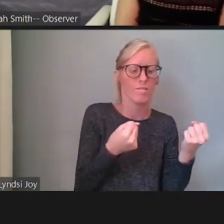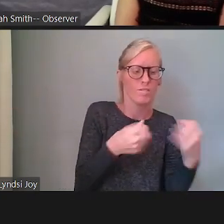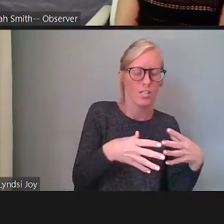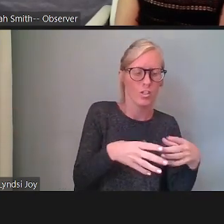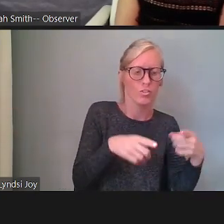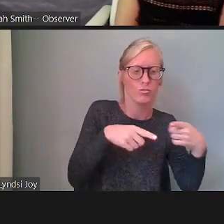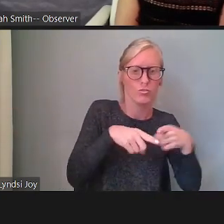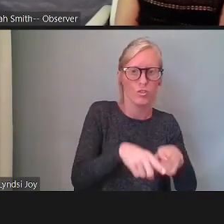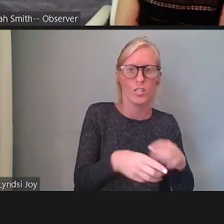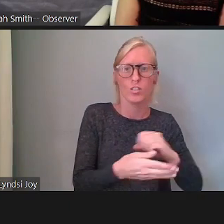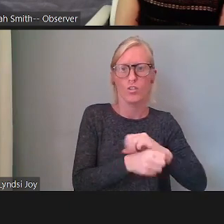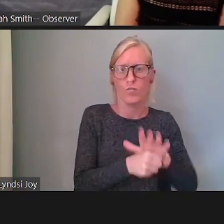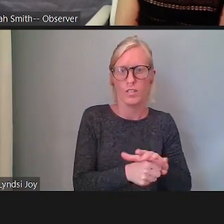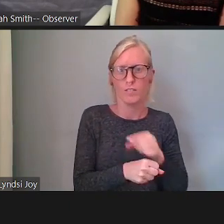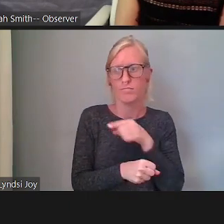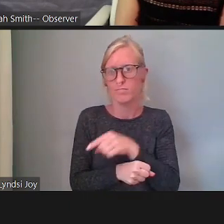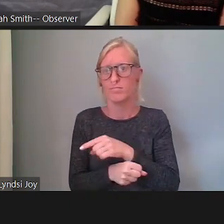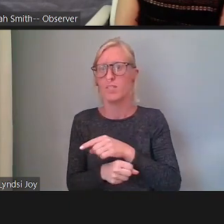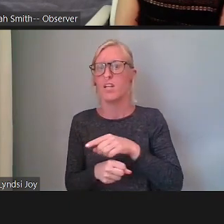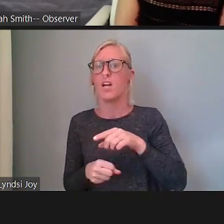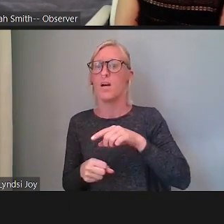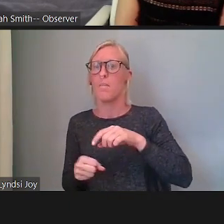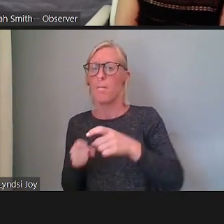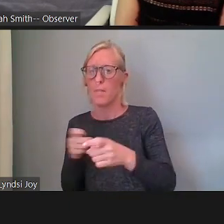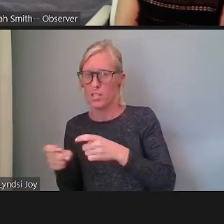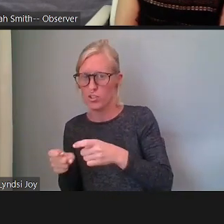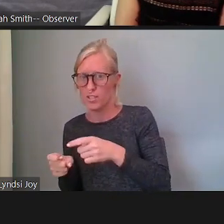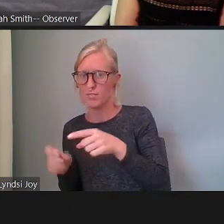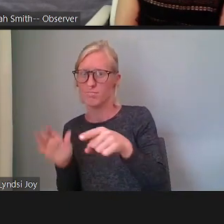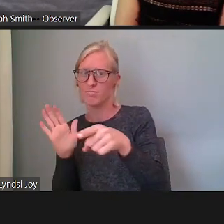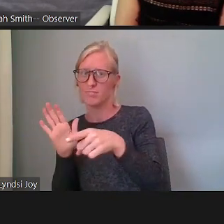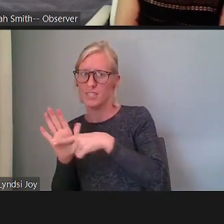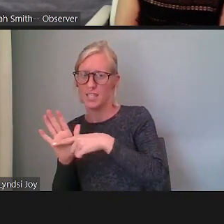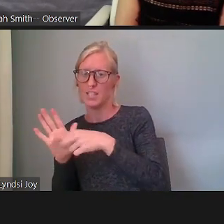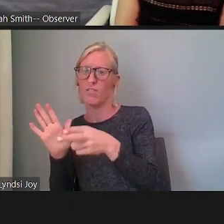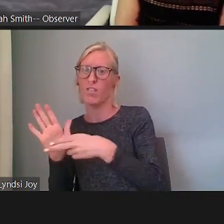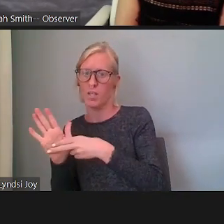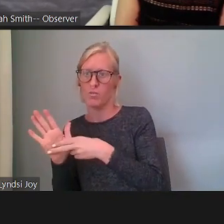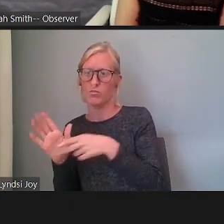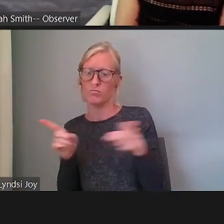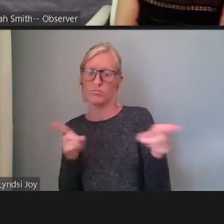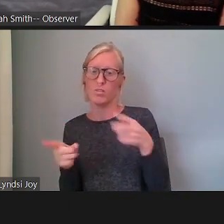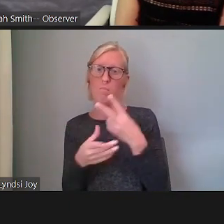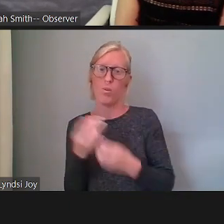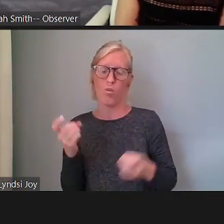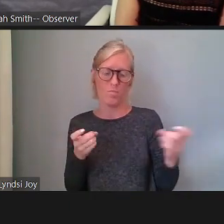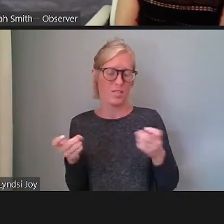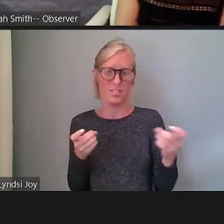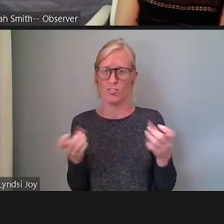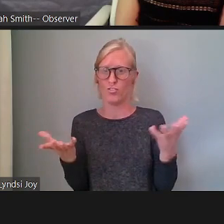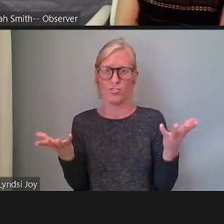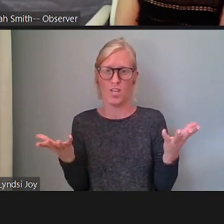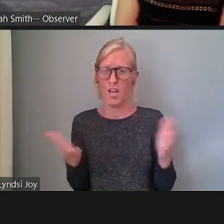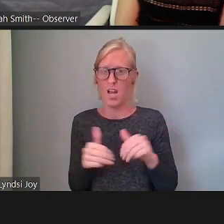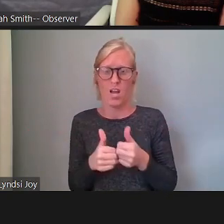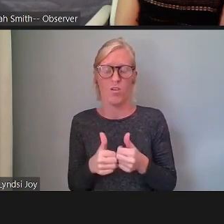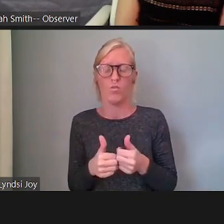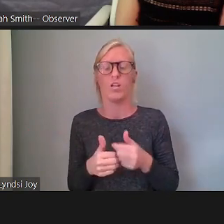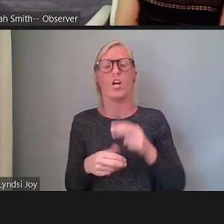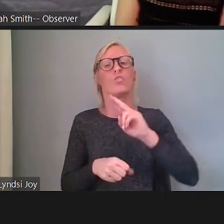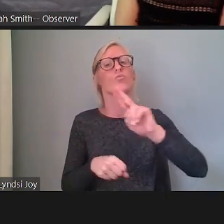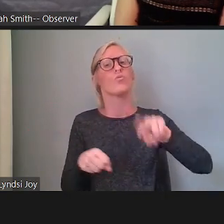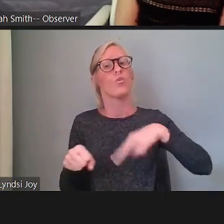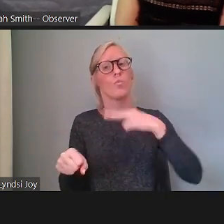but in turn also managing stigma. So first of all, it's very normal to be experiencing fear and stress during this